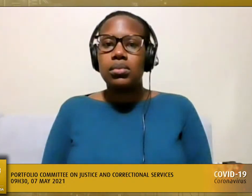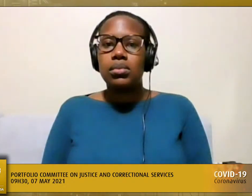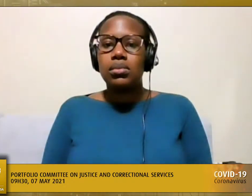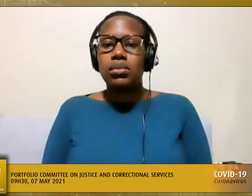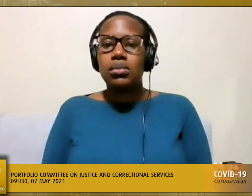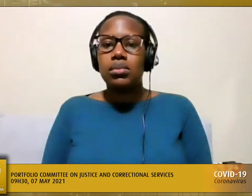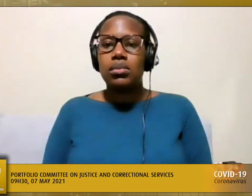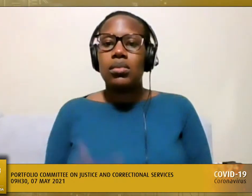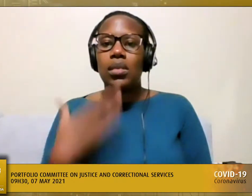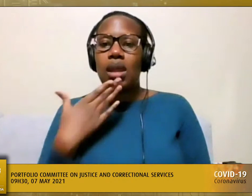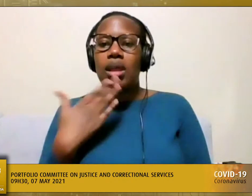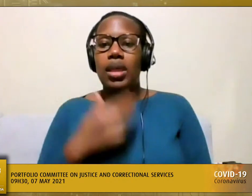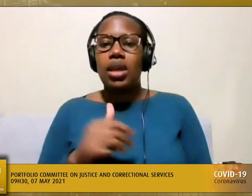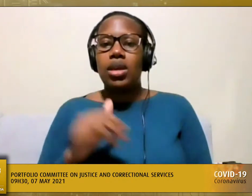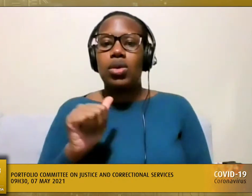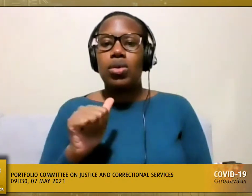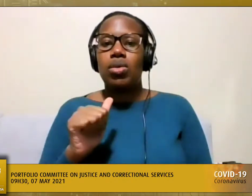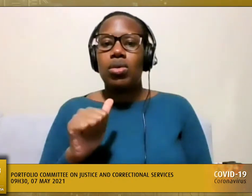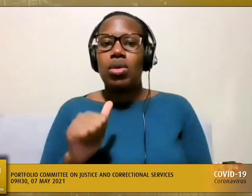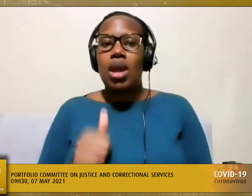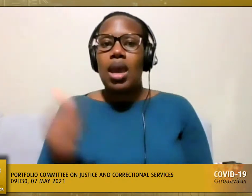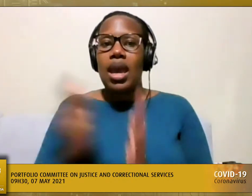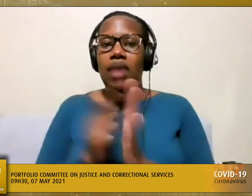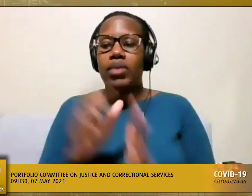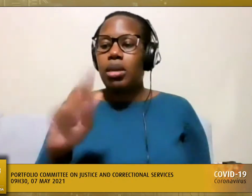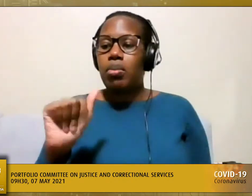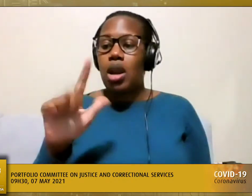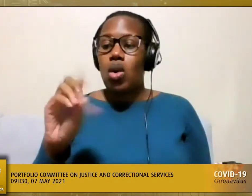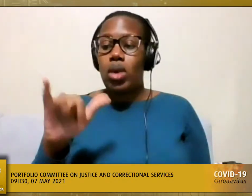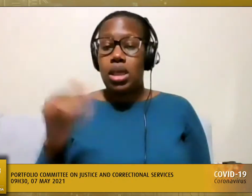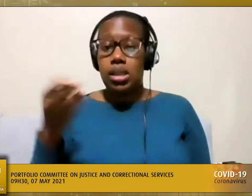um thank you Edgar is Advocate baloy on